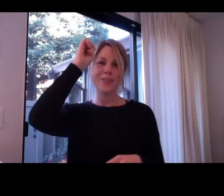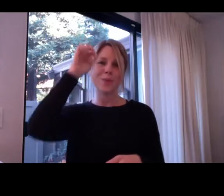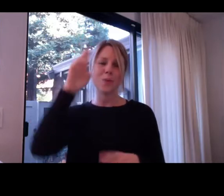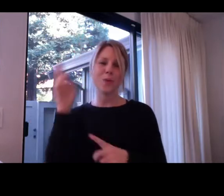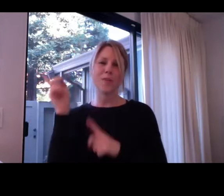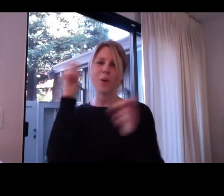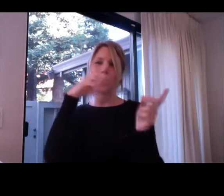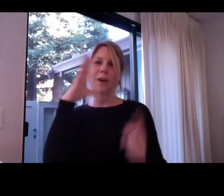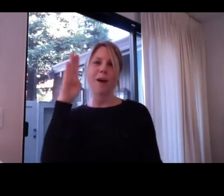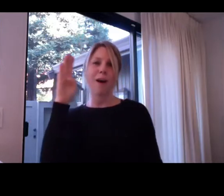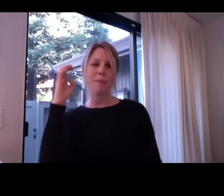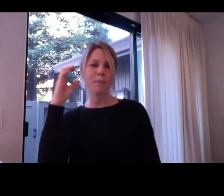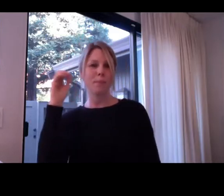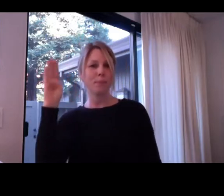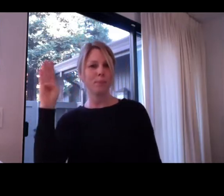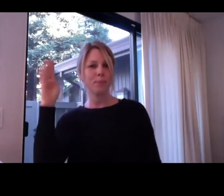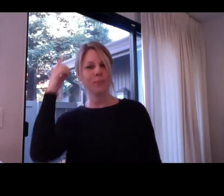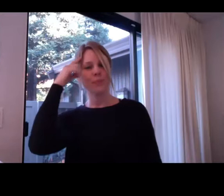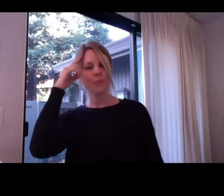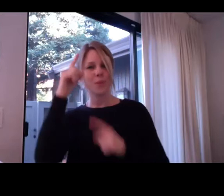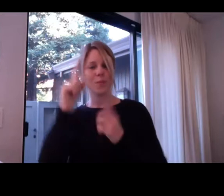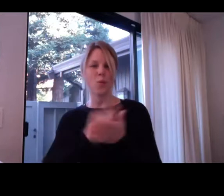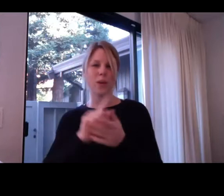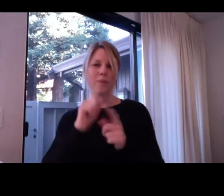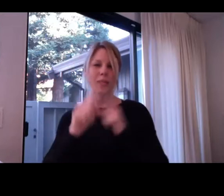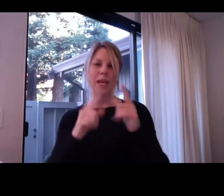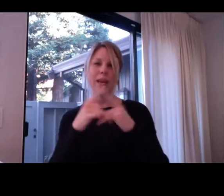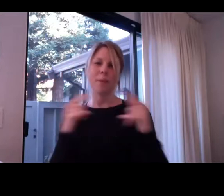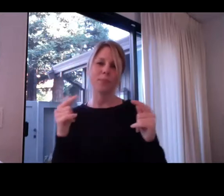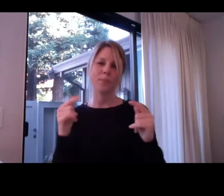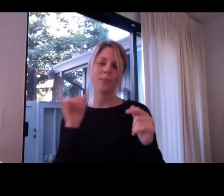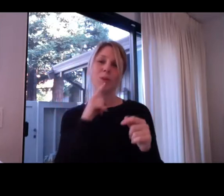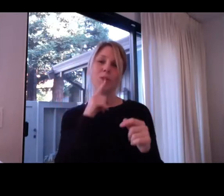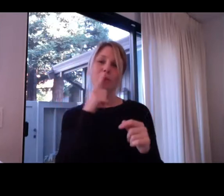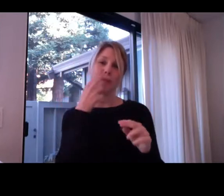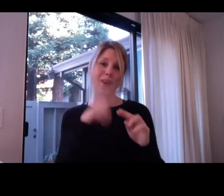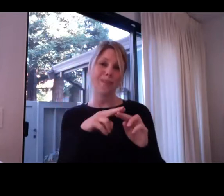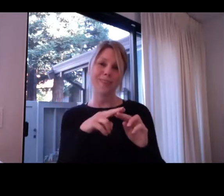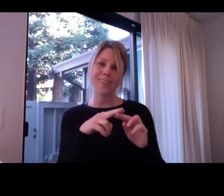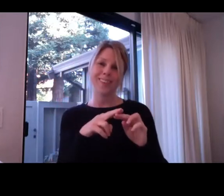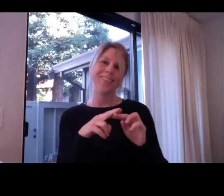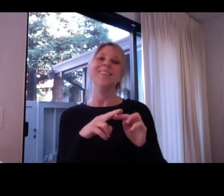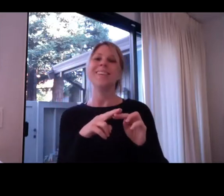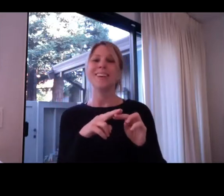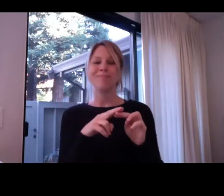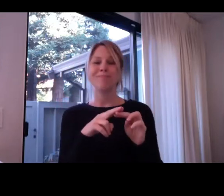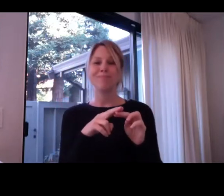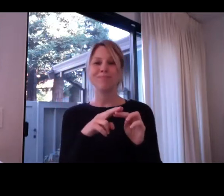Easter, or even go to Cobb for a week of summer camp. That was really fun.